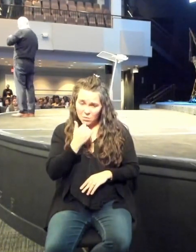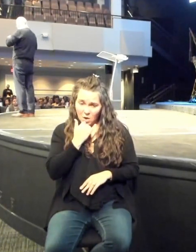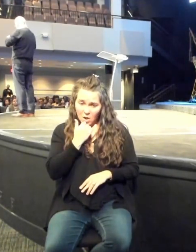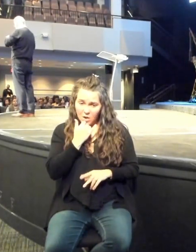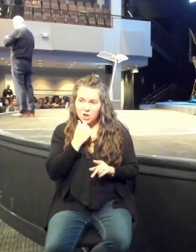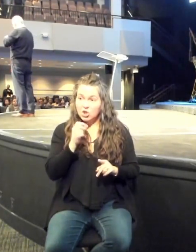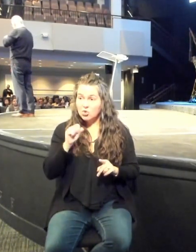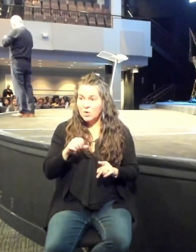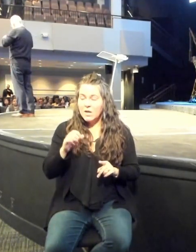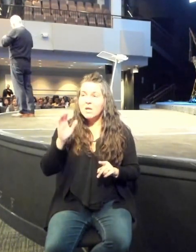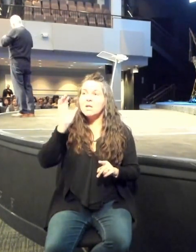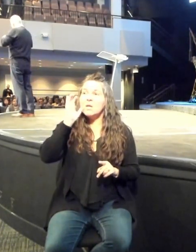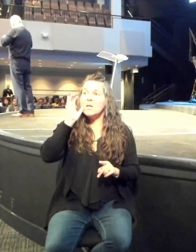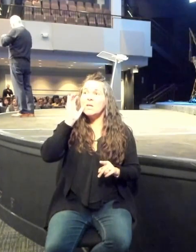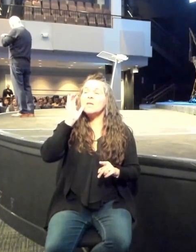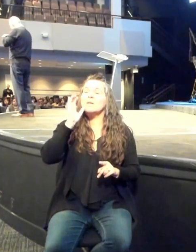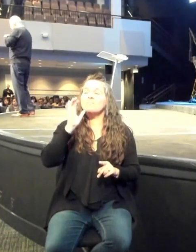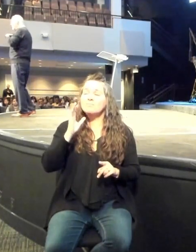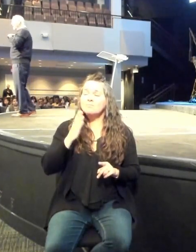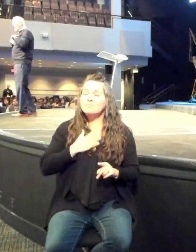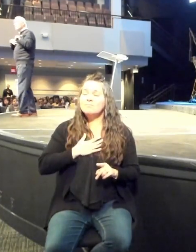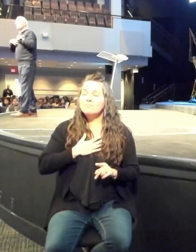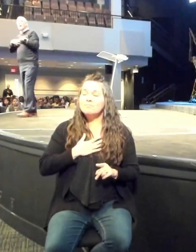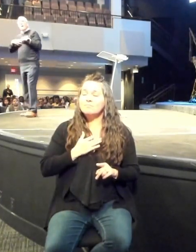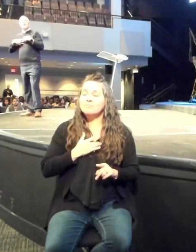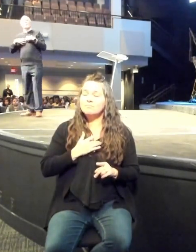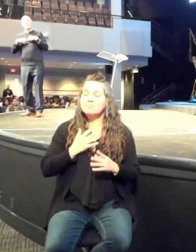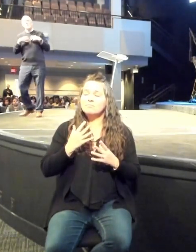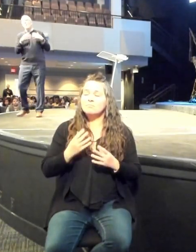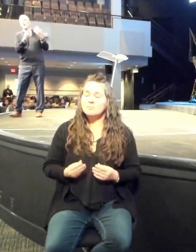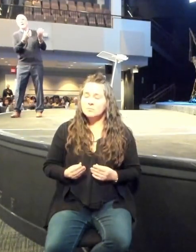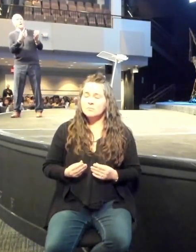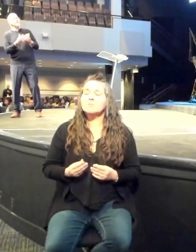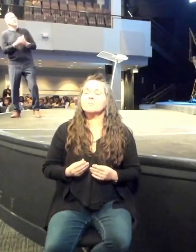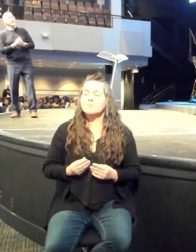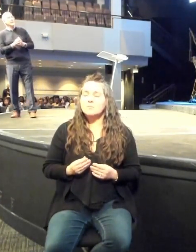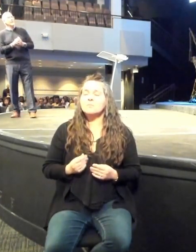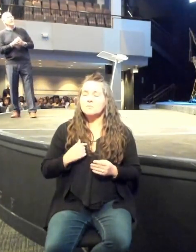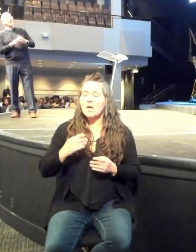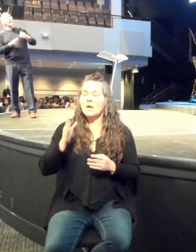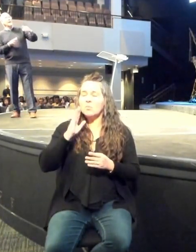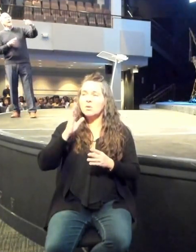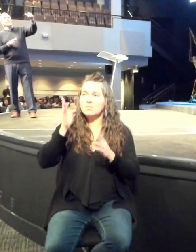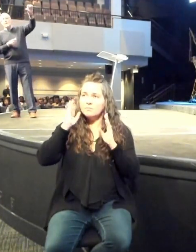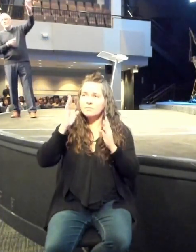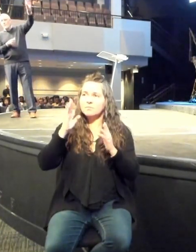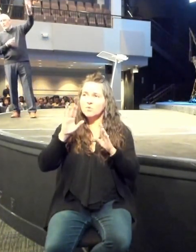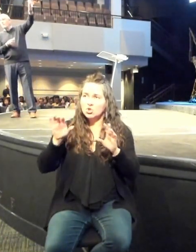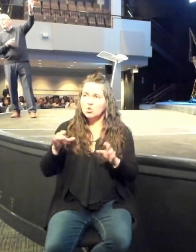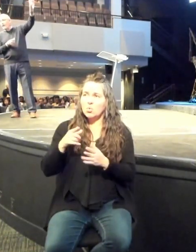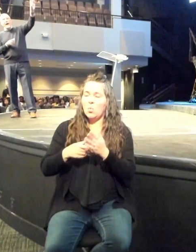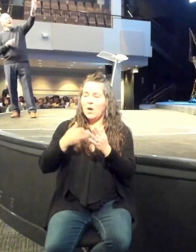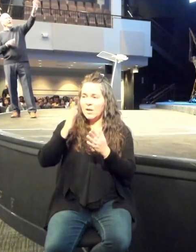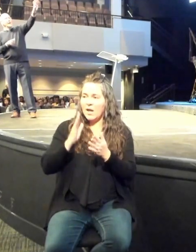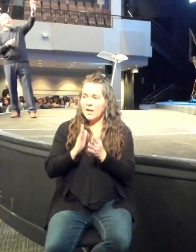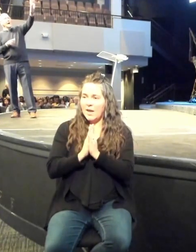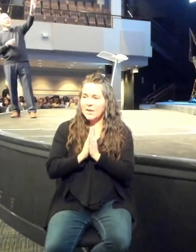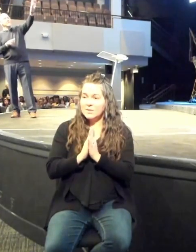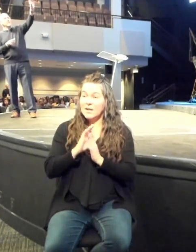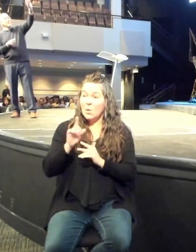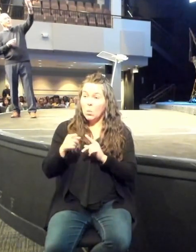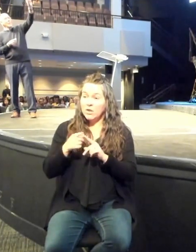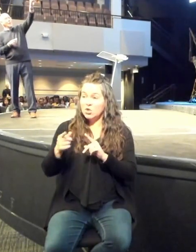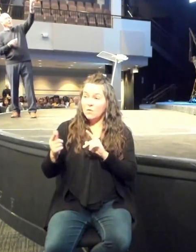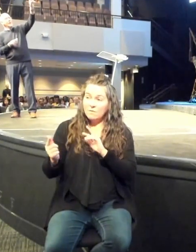soft, okay? It's softening your heart to God. I'm going to do what God asks me to do. And then when you violate